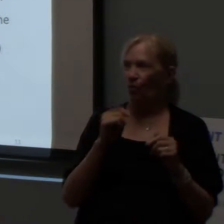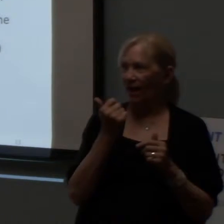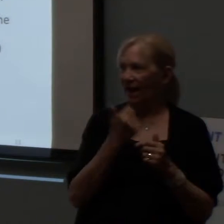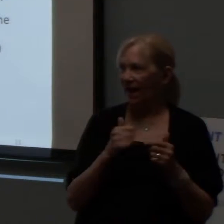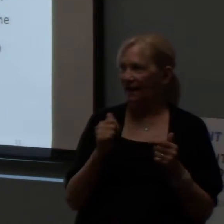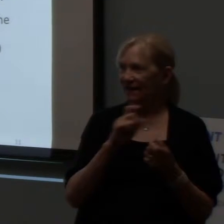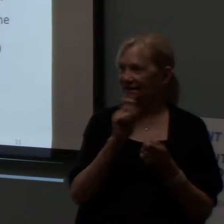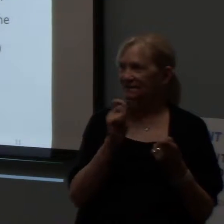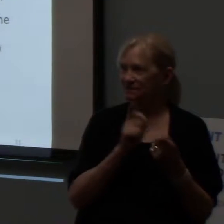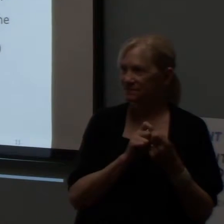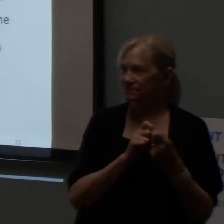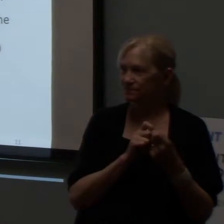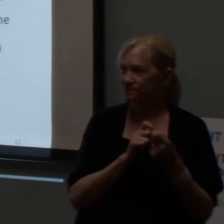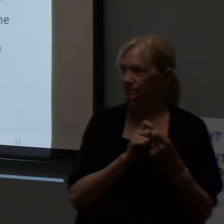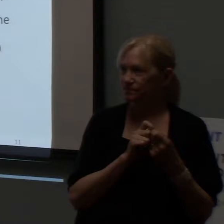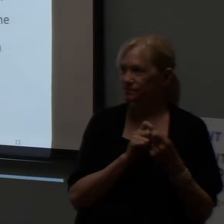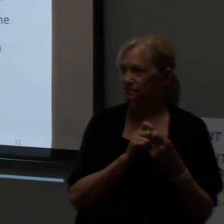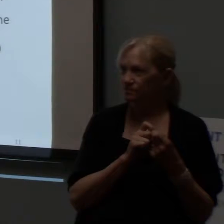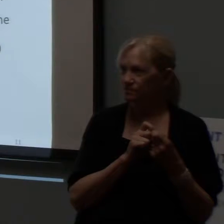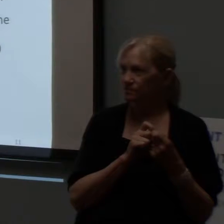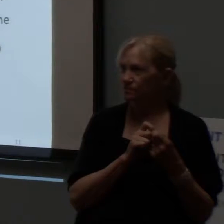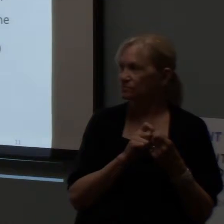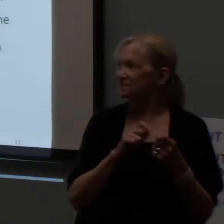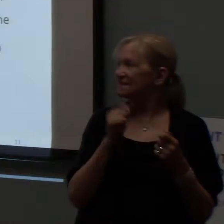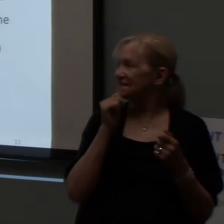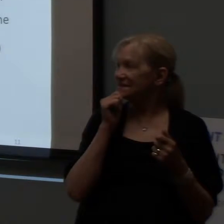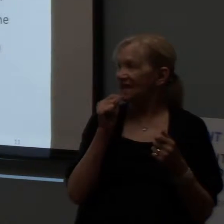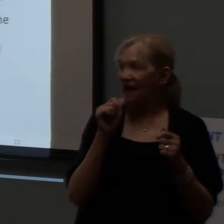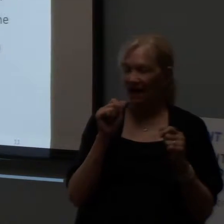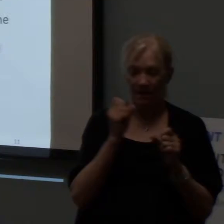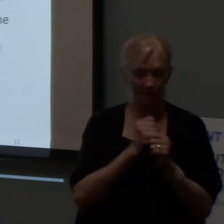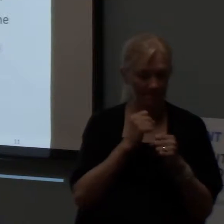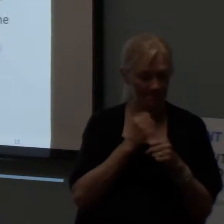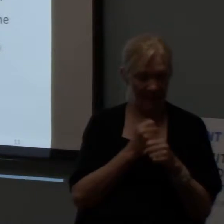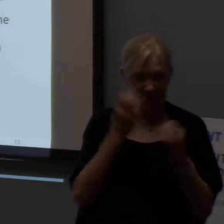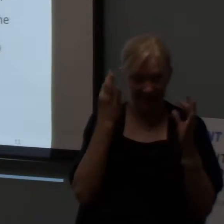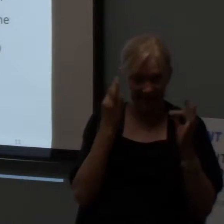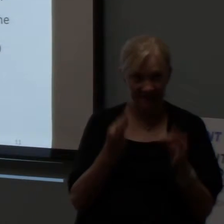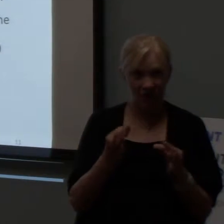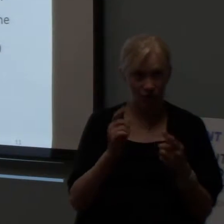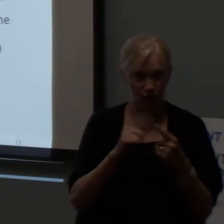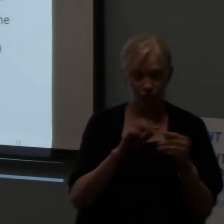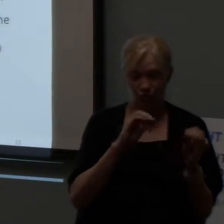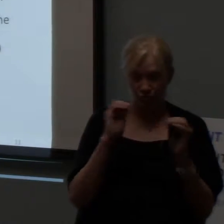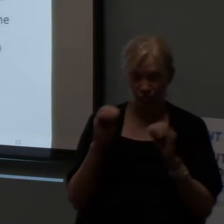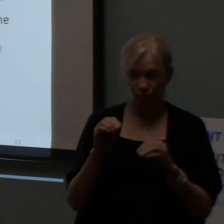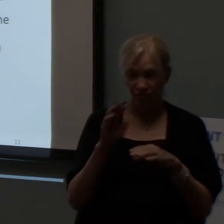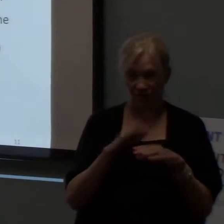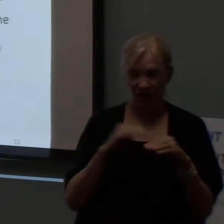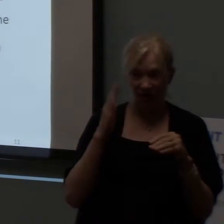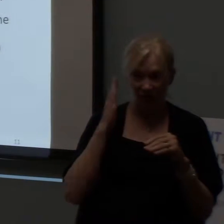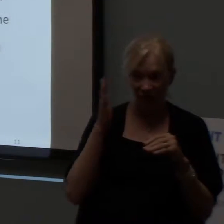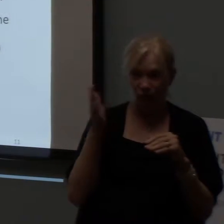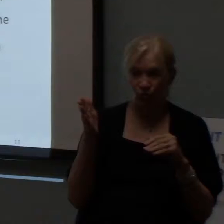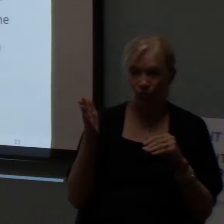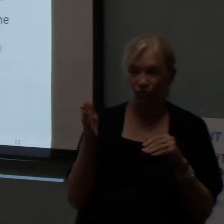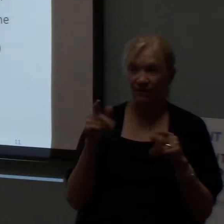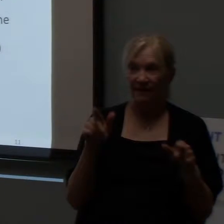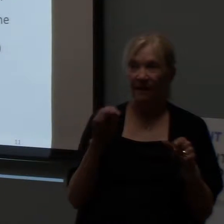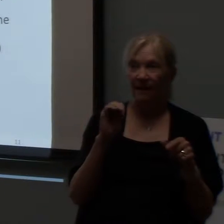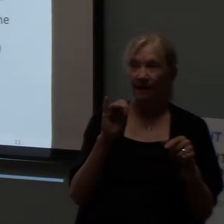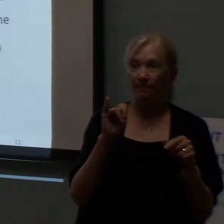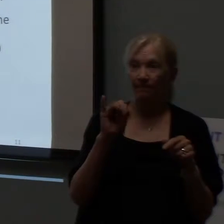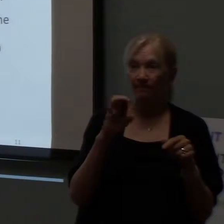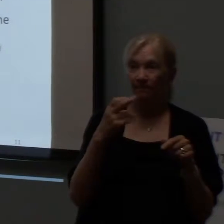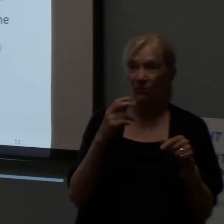specific configuration. They have not made a decision to place this on a future ballot. Michelle said